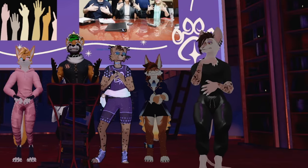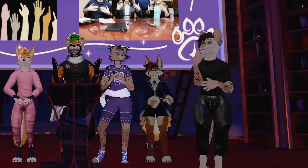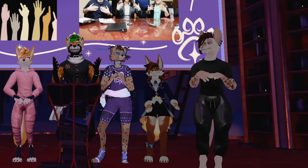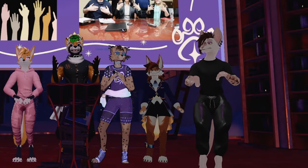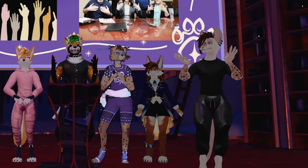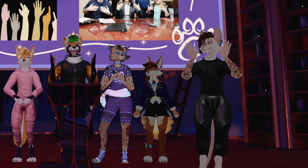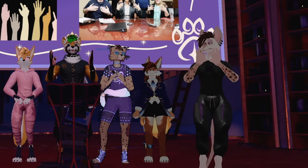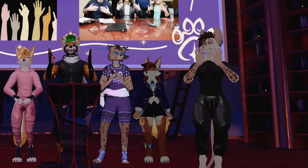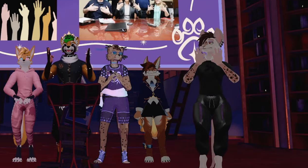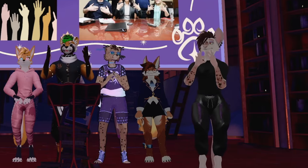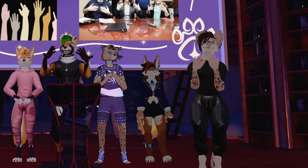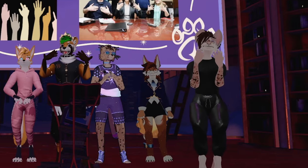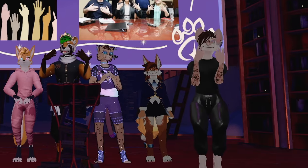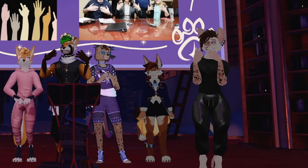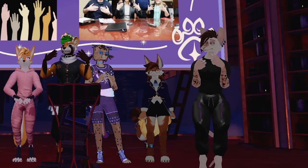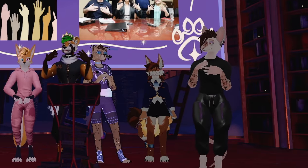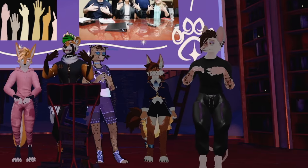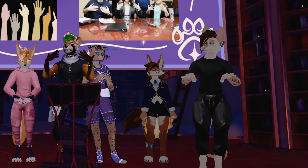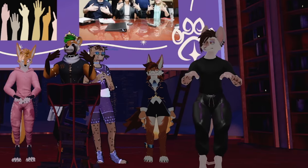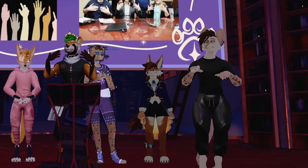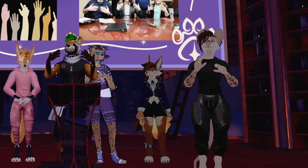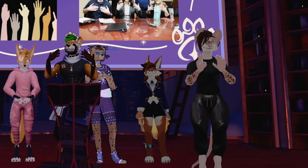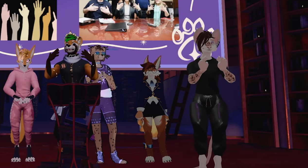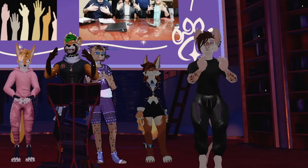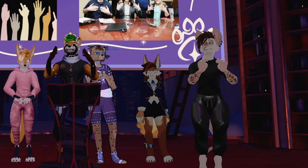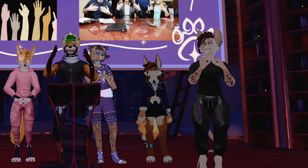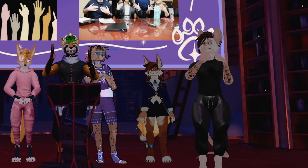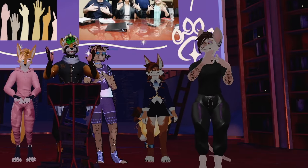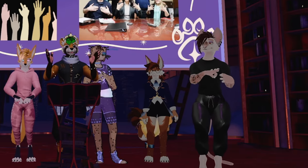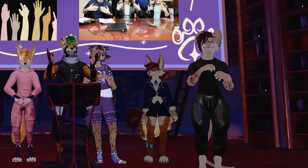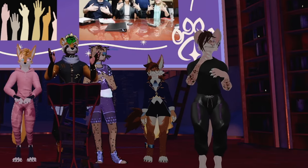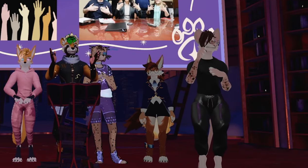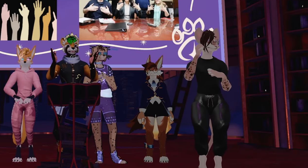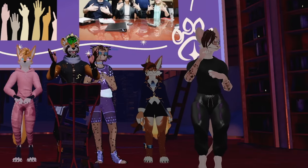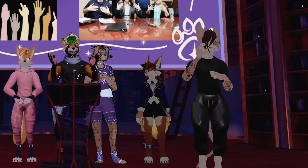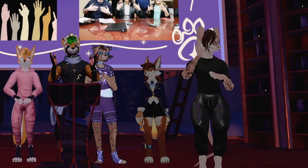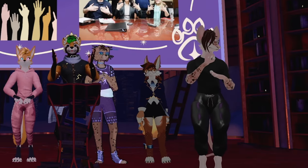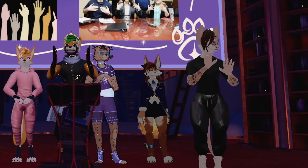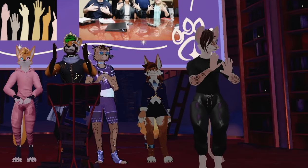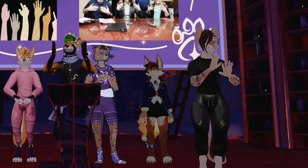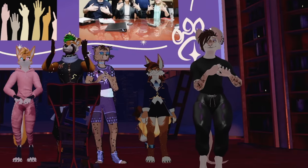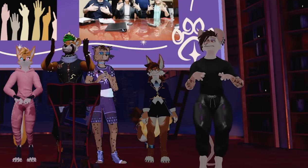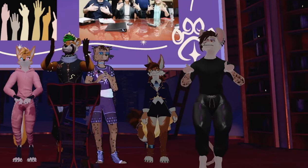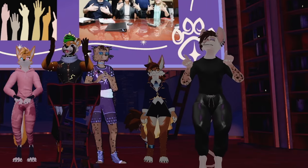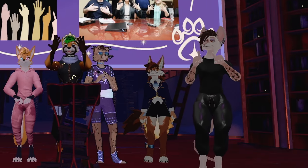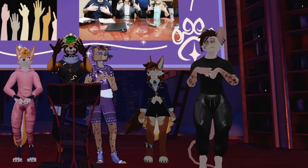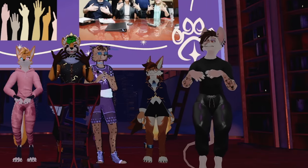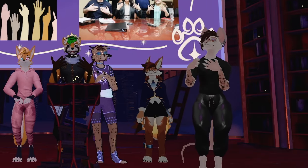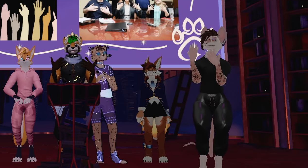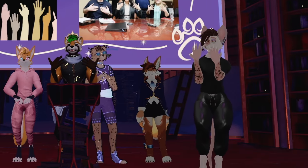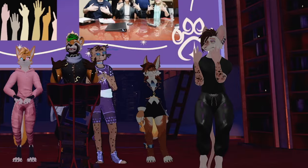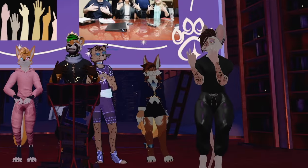that does not have anything to do with the auditory processing. It is all visual on the hands, facial expressions,